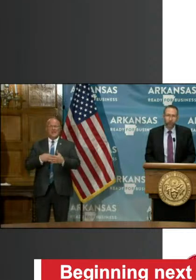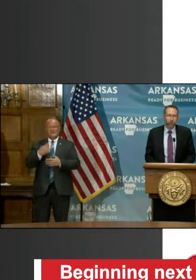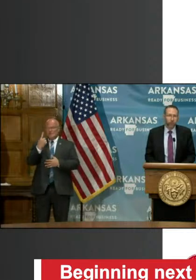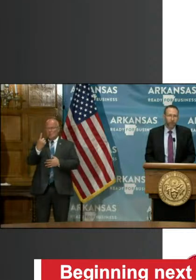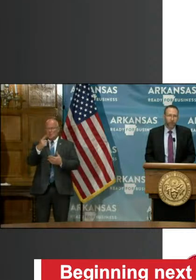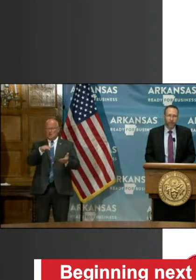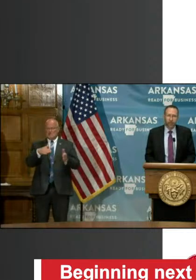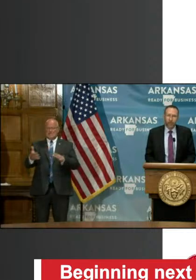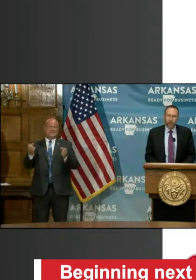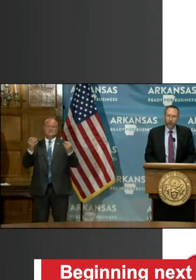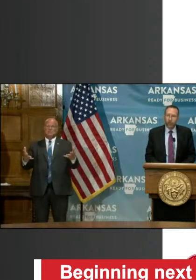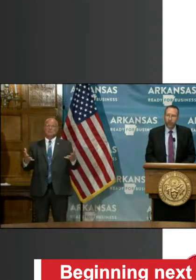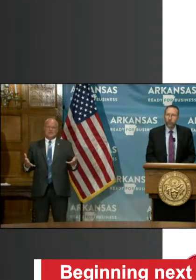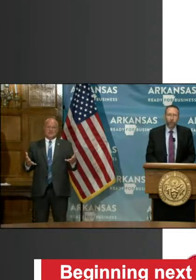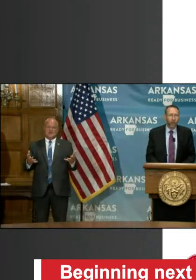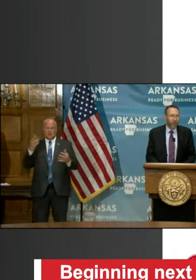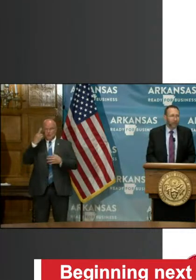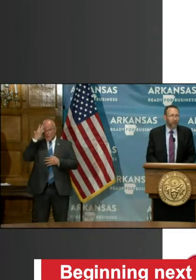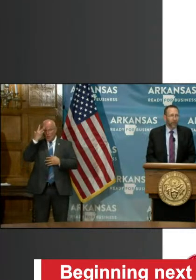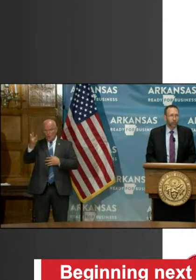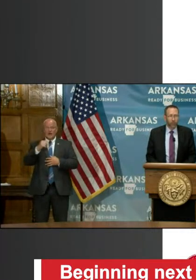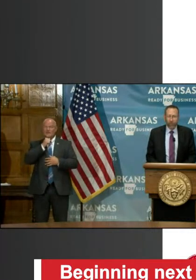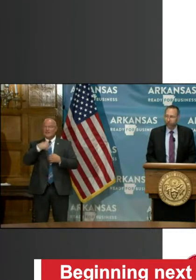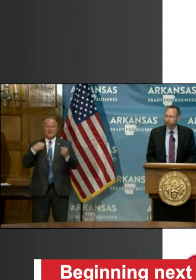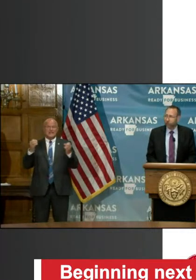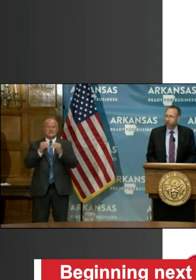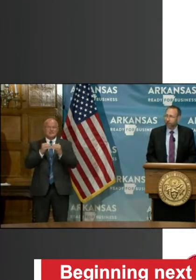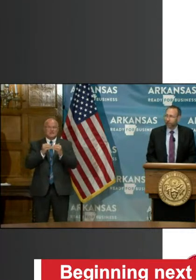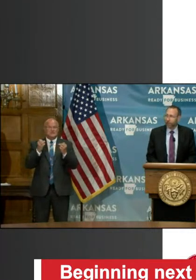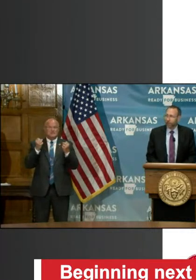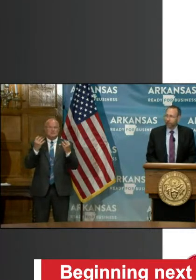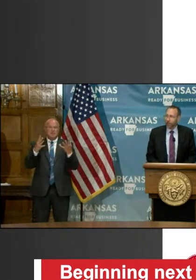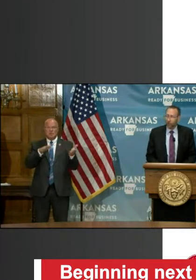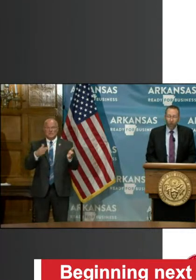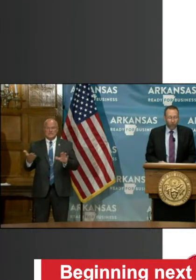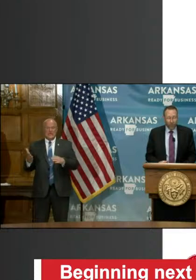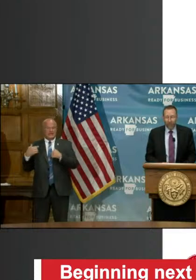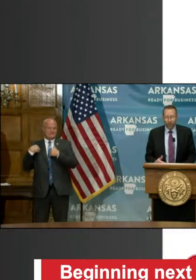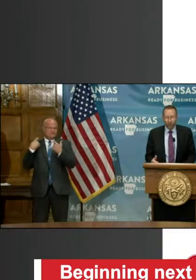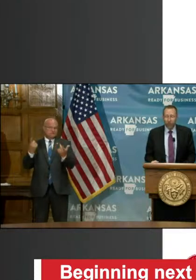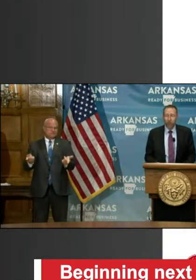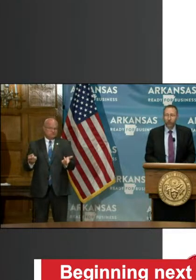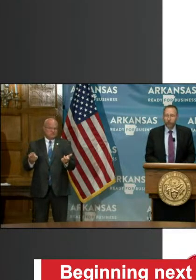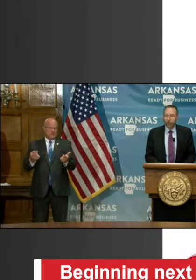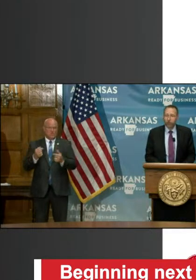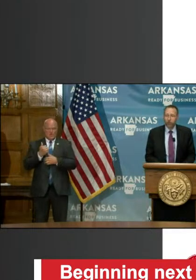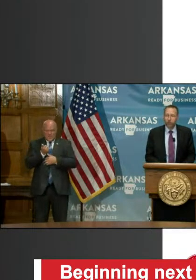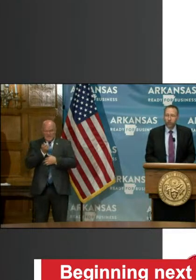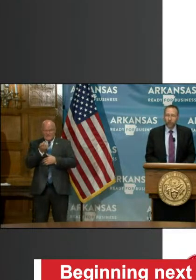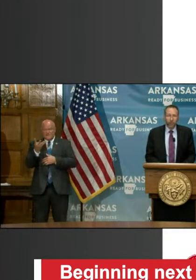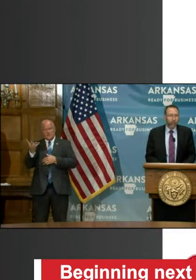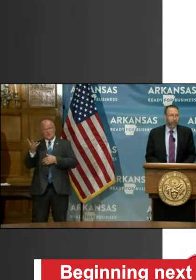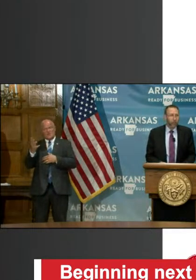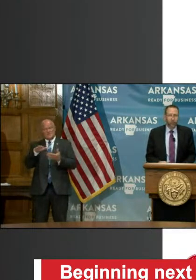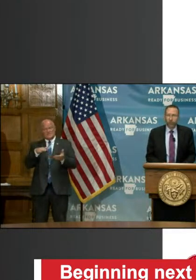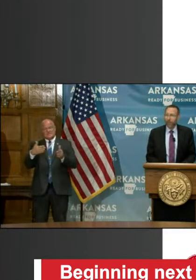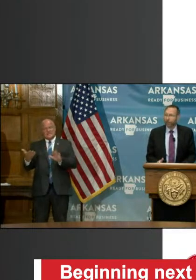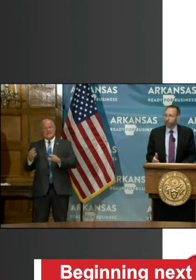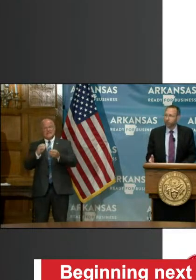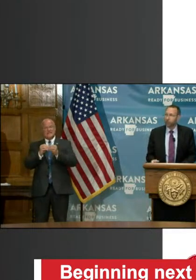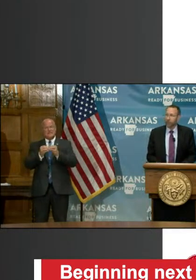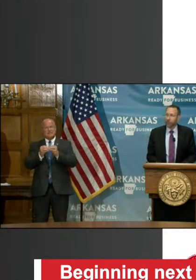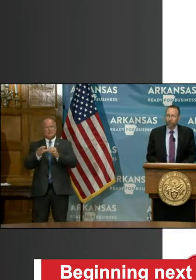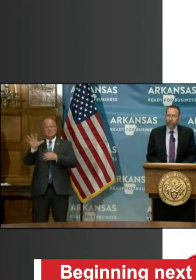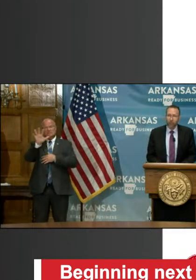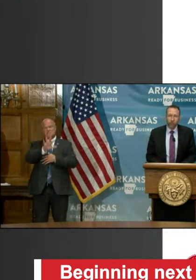1 death is too many. And the reason why we haven't had more deaths than we have, why we have one of the fewest numbers of